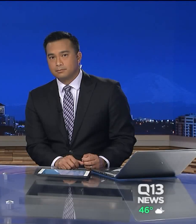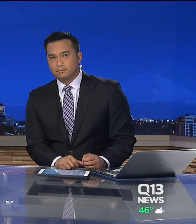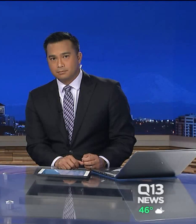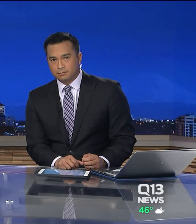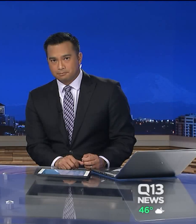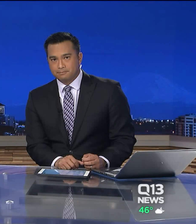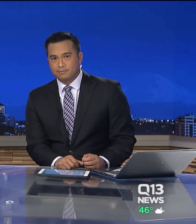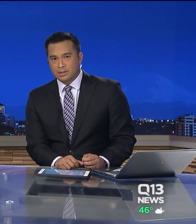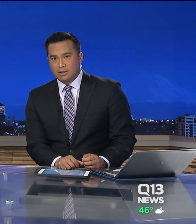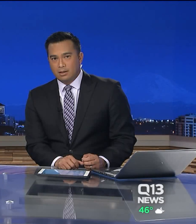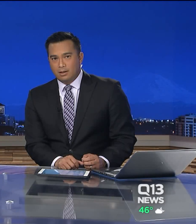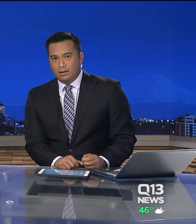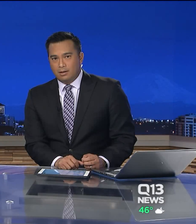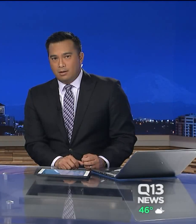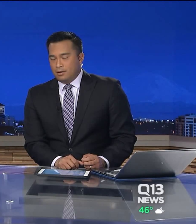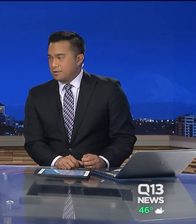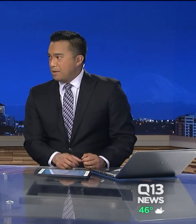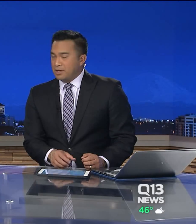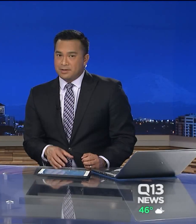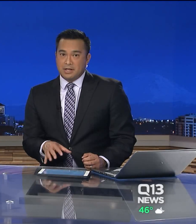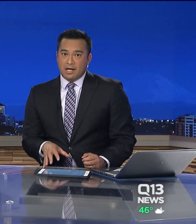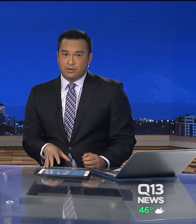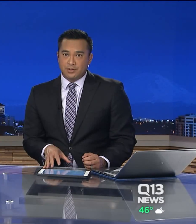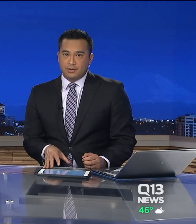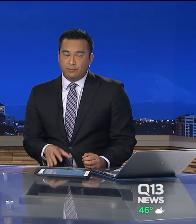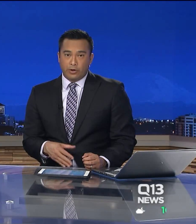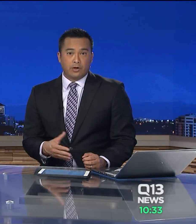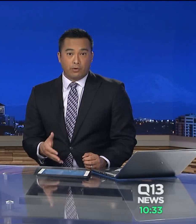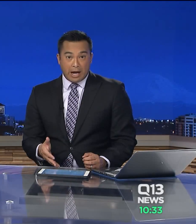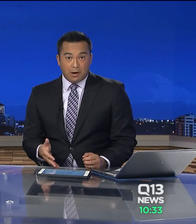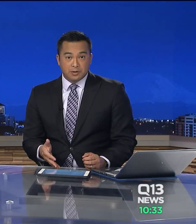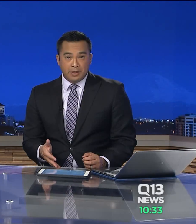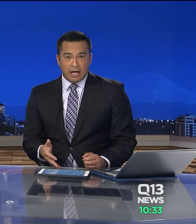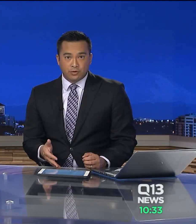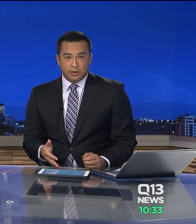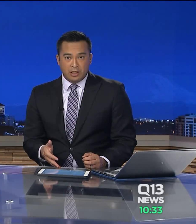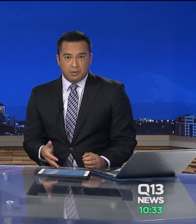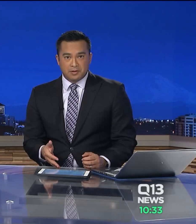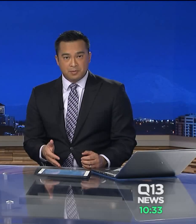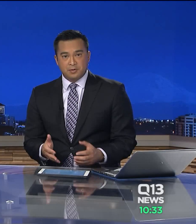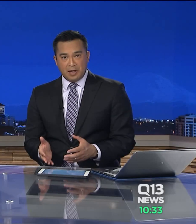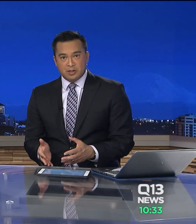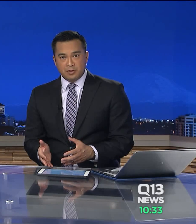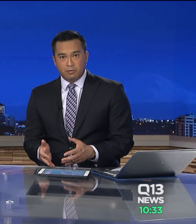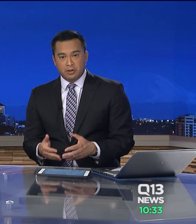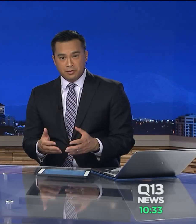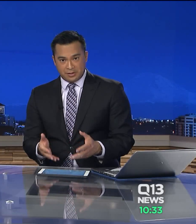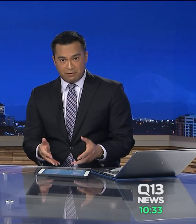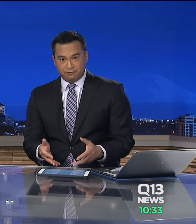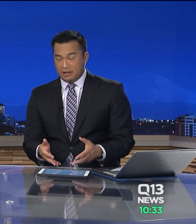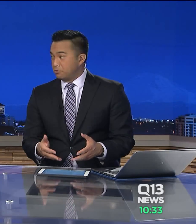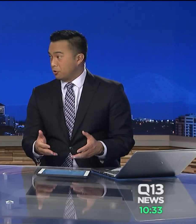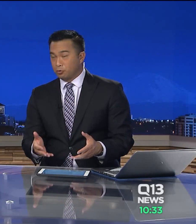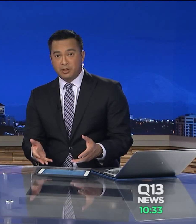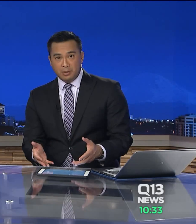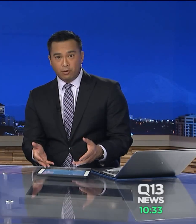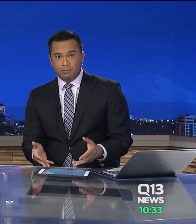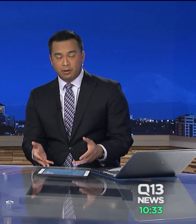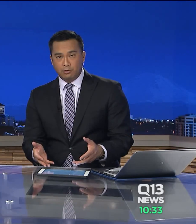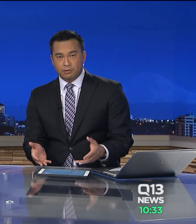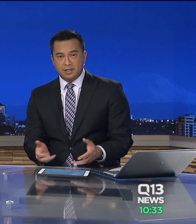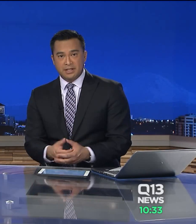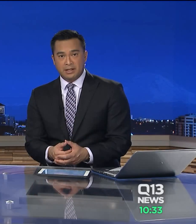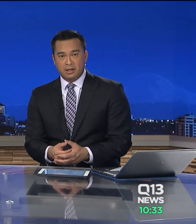being asked to practice something called social distancing. So that means not just avoiding crowds, but actually keeping some space between yourself and other